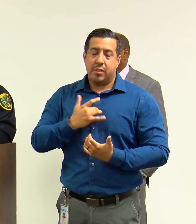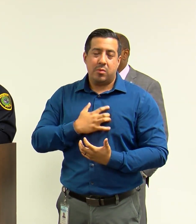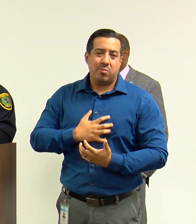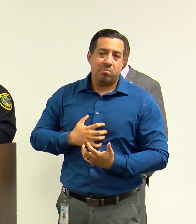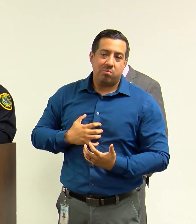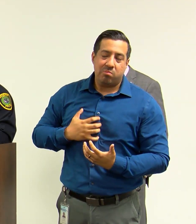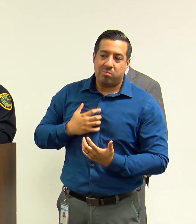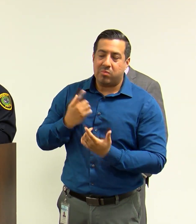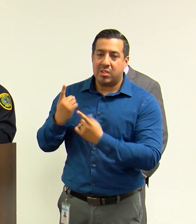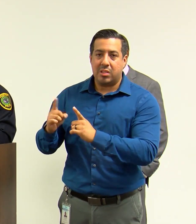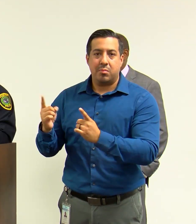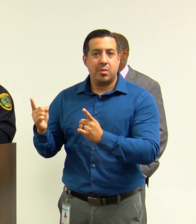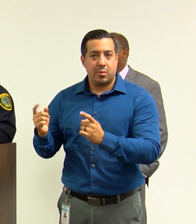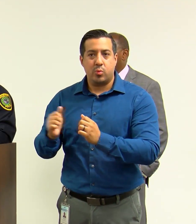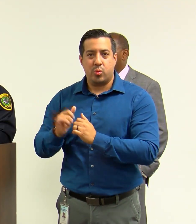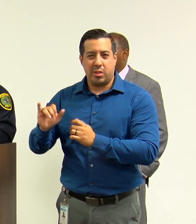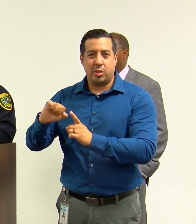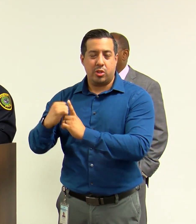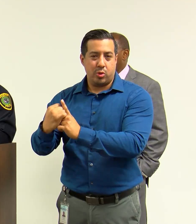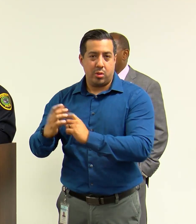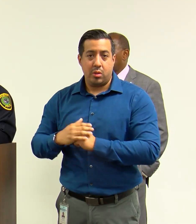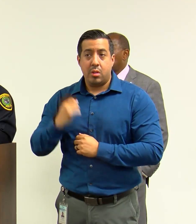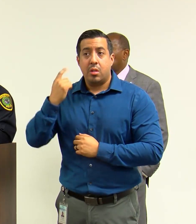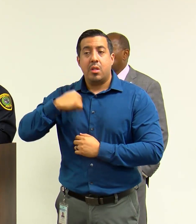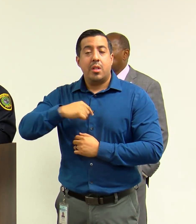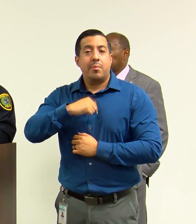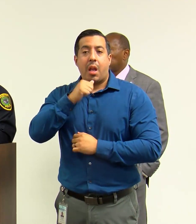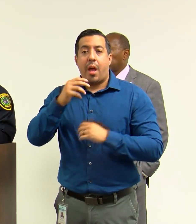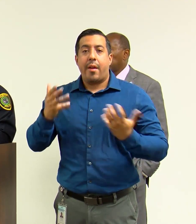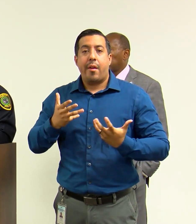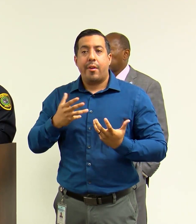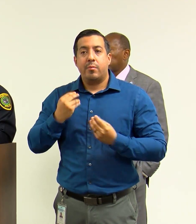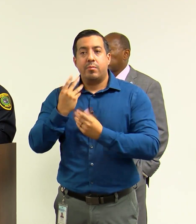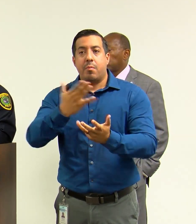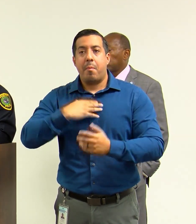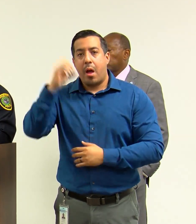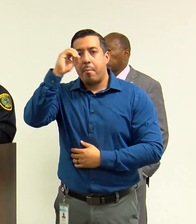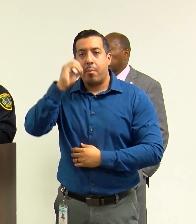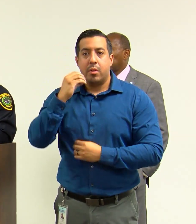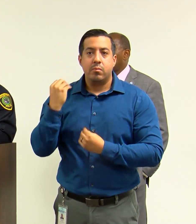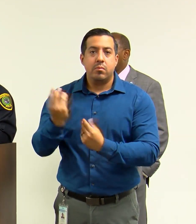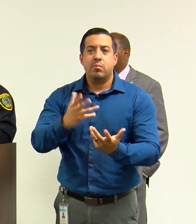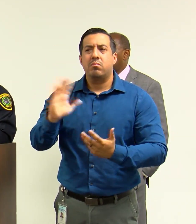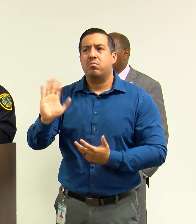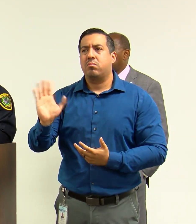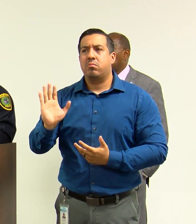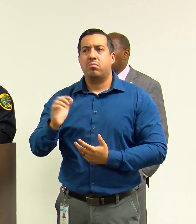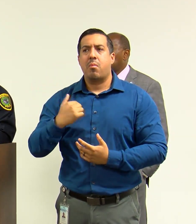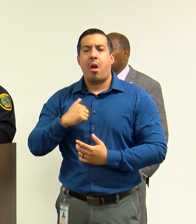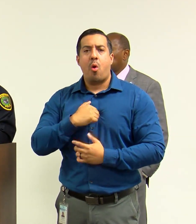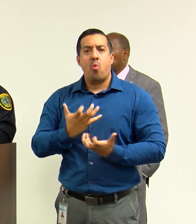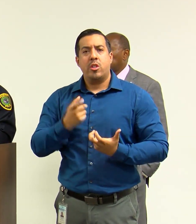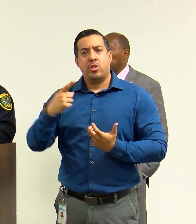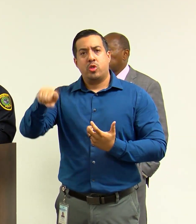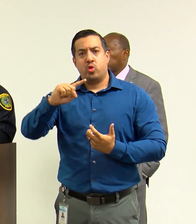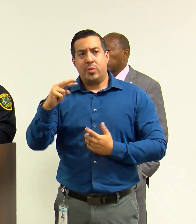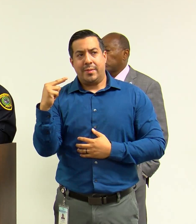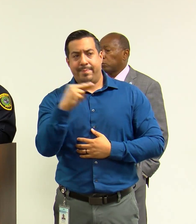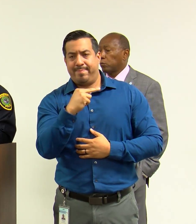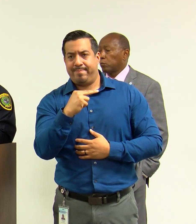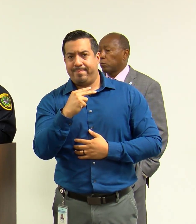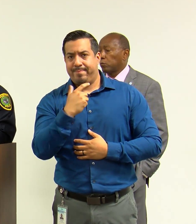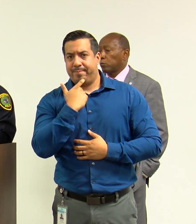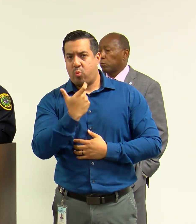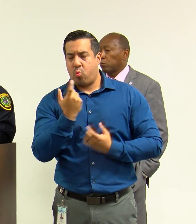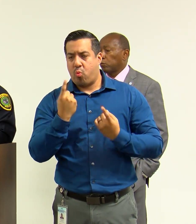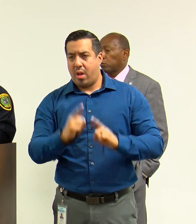circumstances. I'm not here to put my opinion out. Just want the citizens to see this.